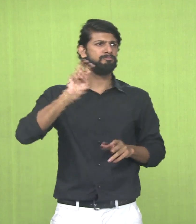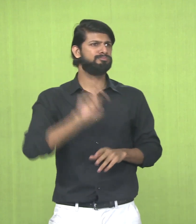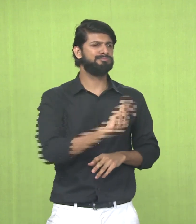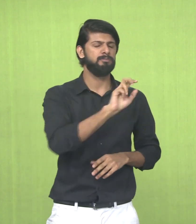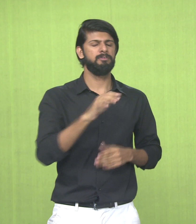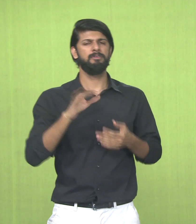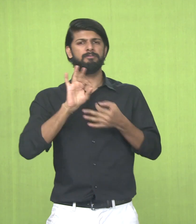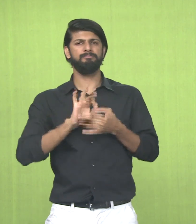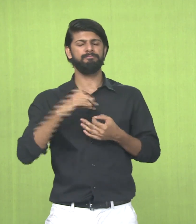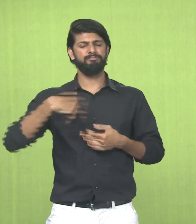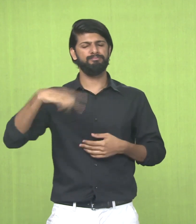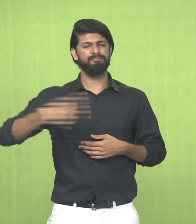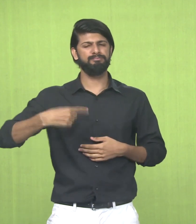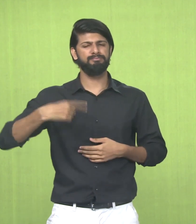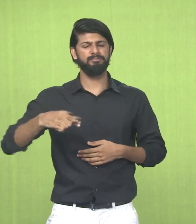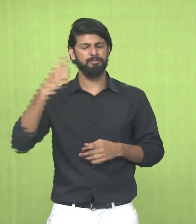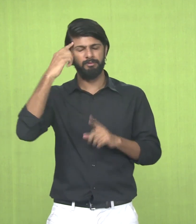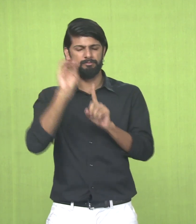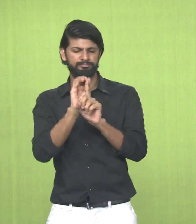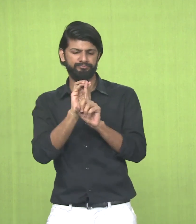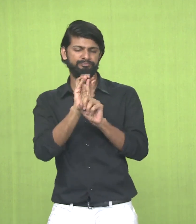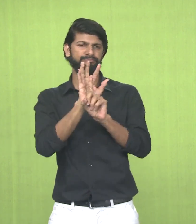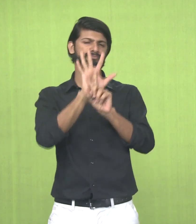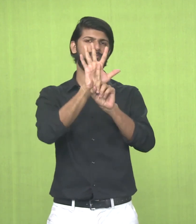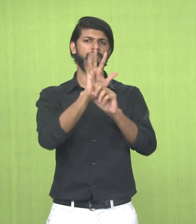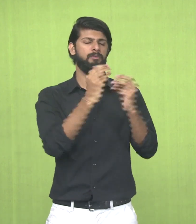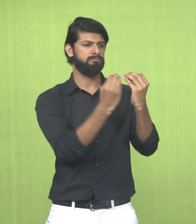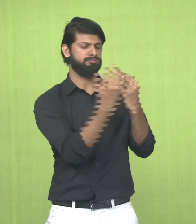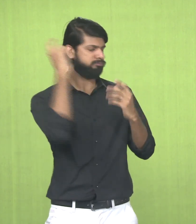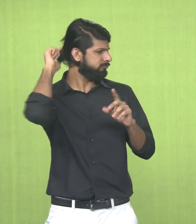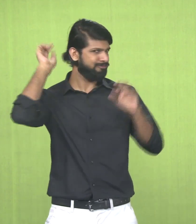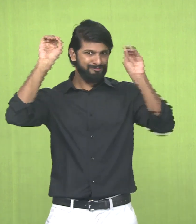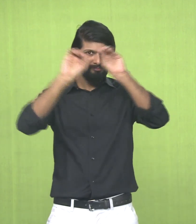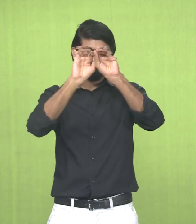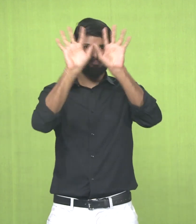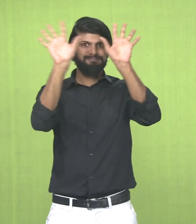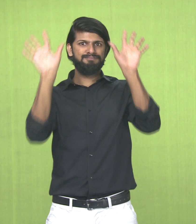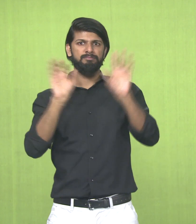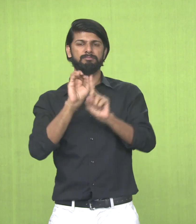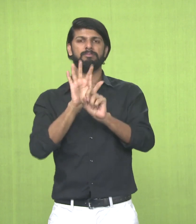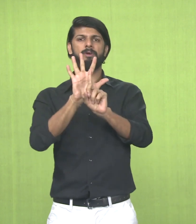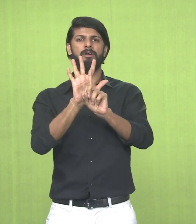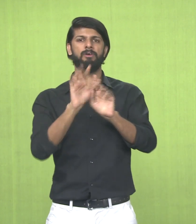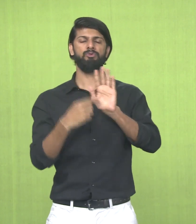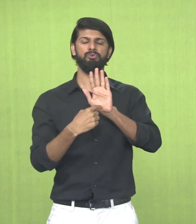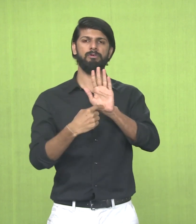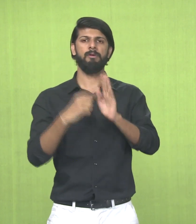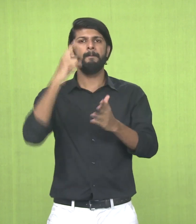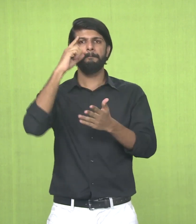Bodhisattva are people or a person who lives societal life for a life of enlightenment, and he is known as